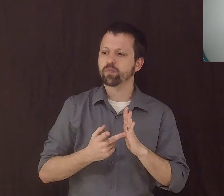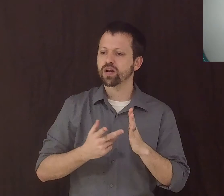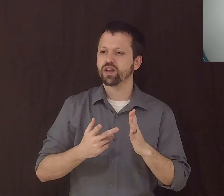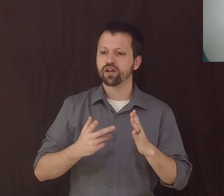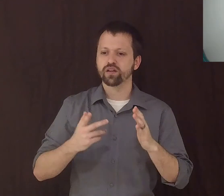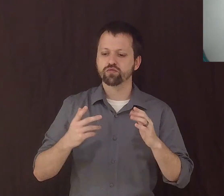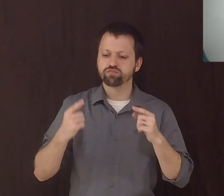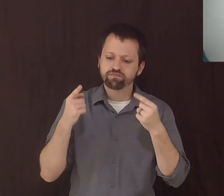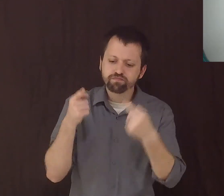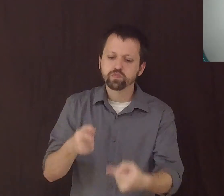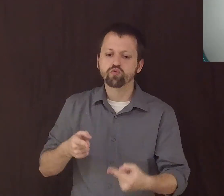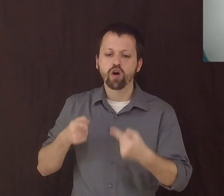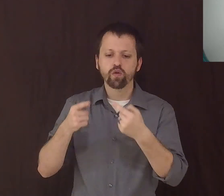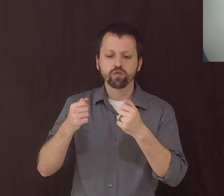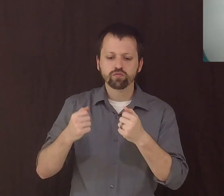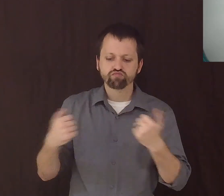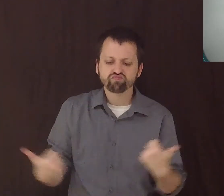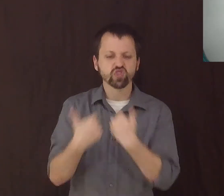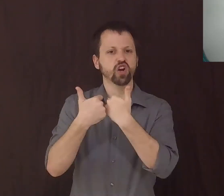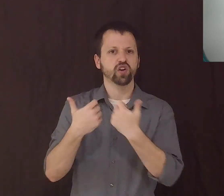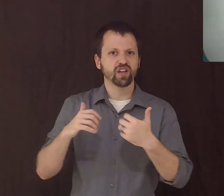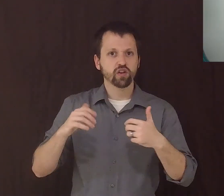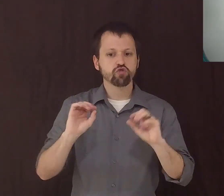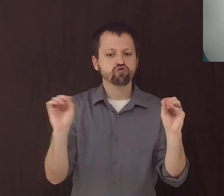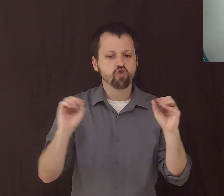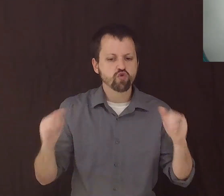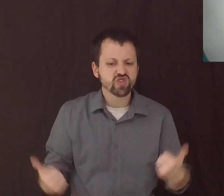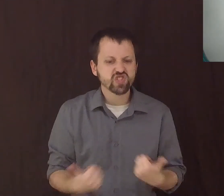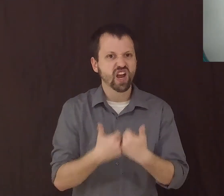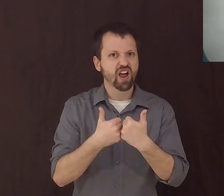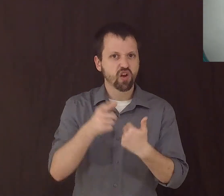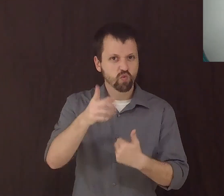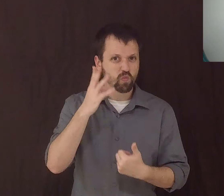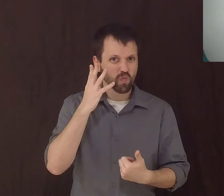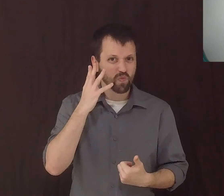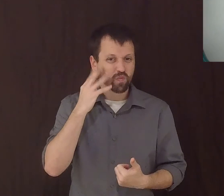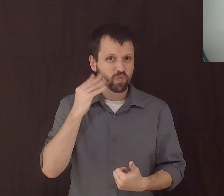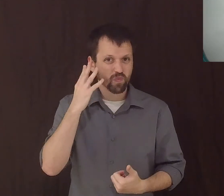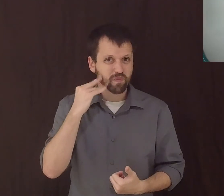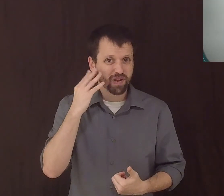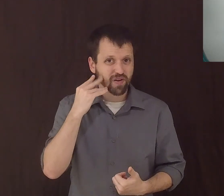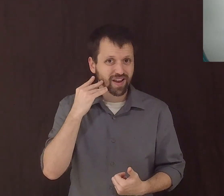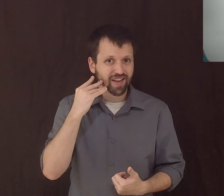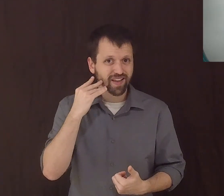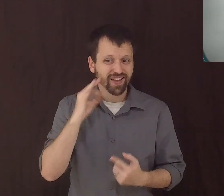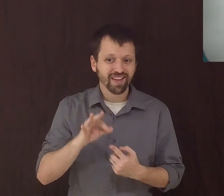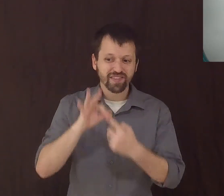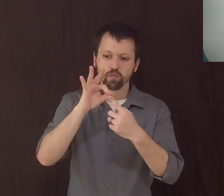there's no adversity taken you but what's common to man. There's no adversity, there's no